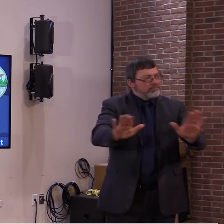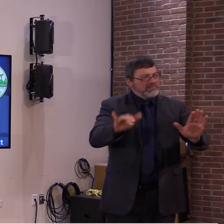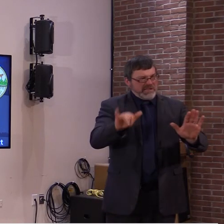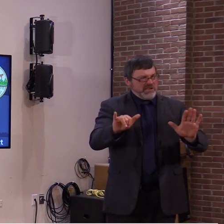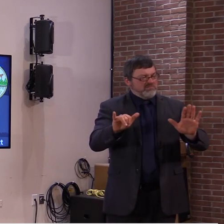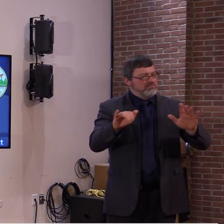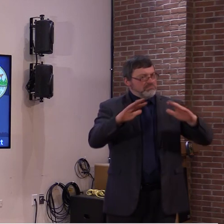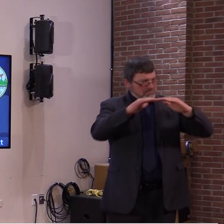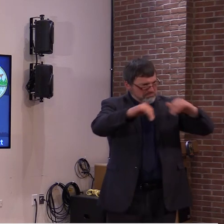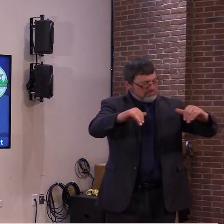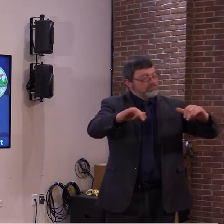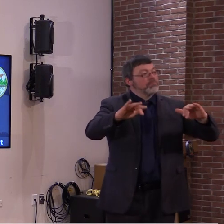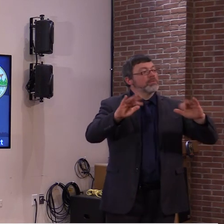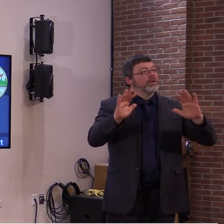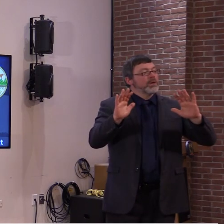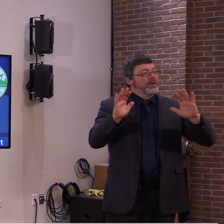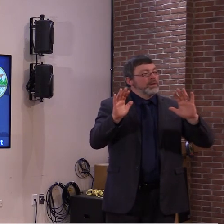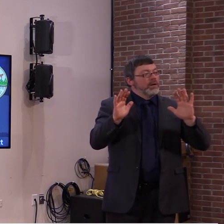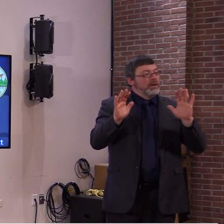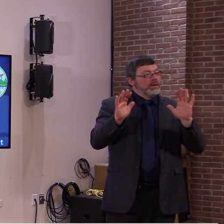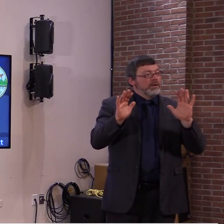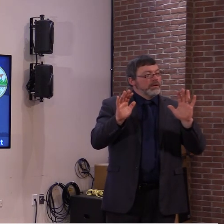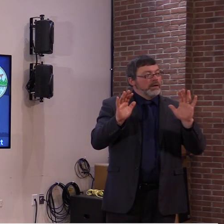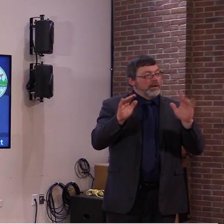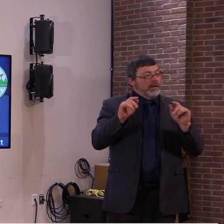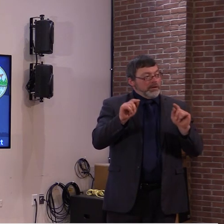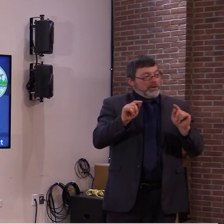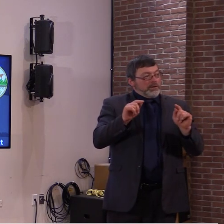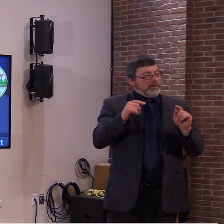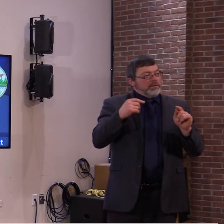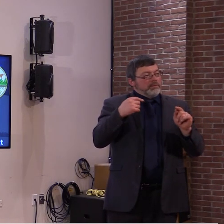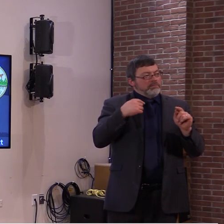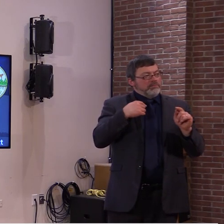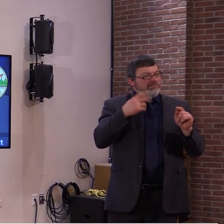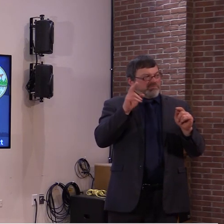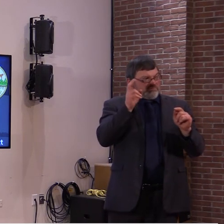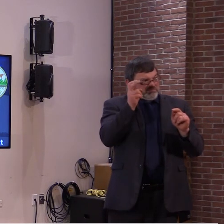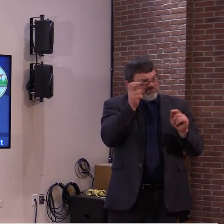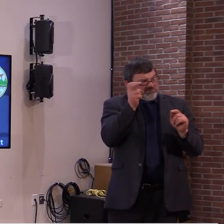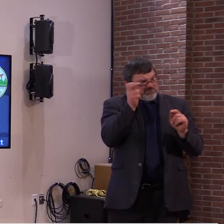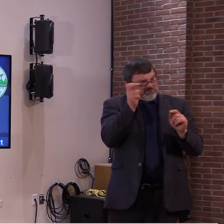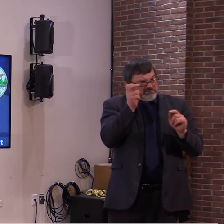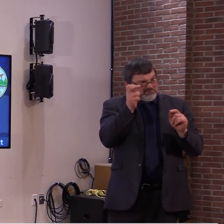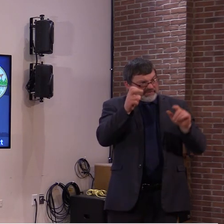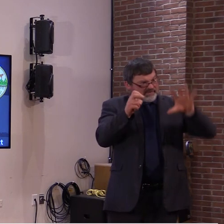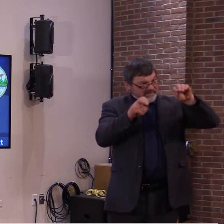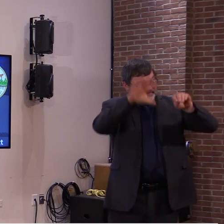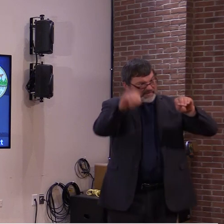as we're kind of rolling them out between healthcare workers and the long-term